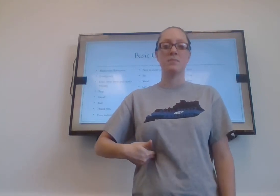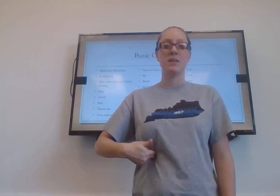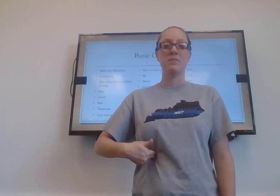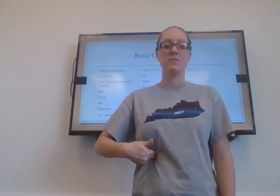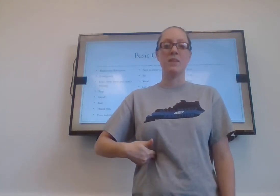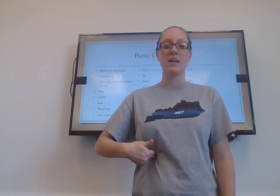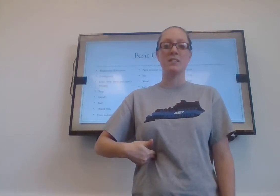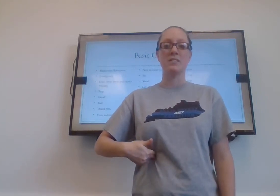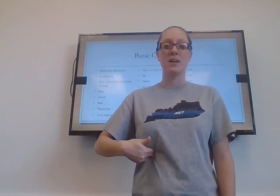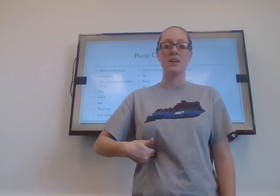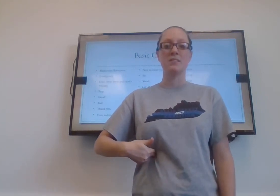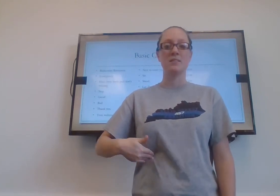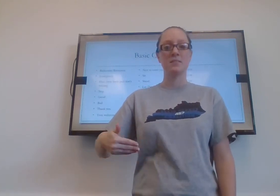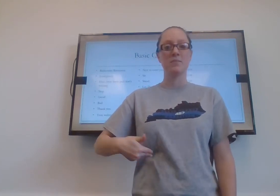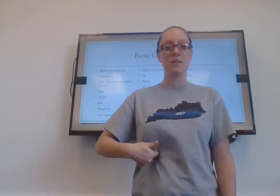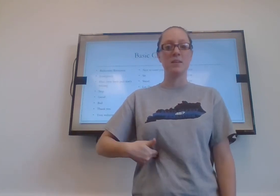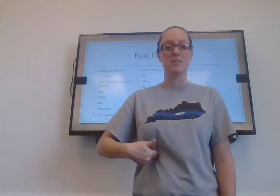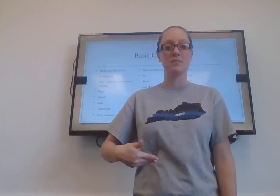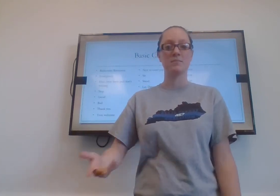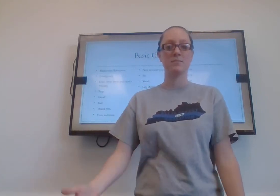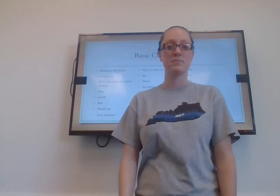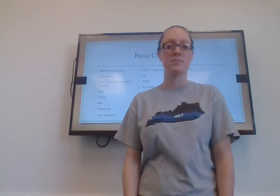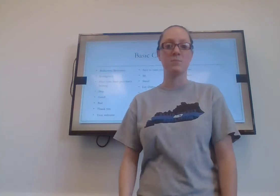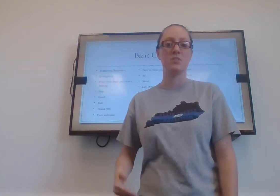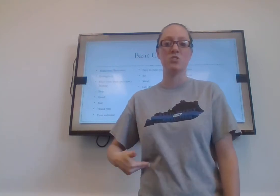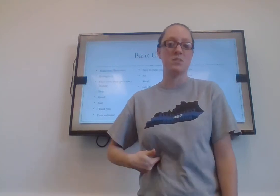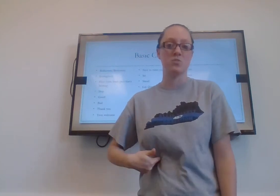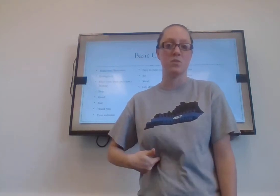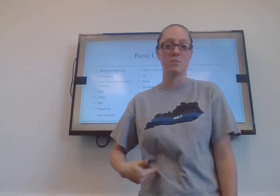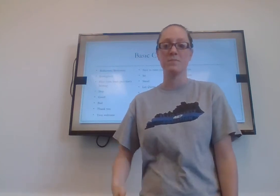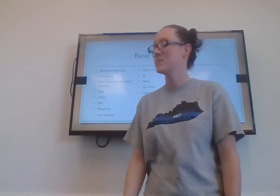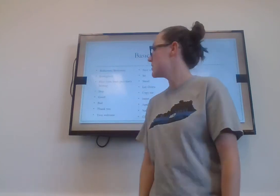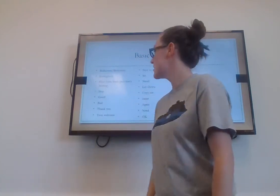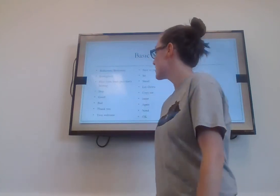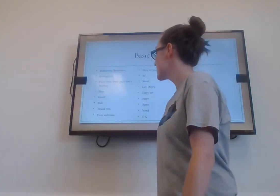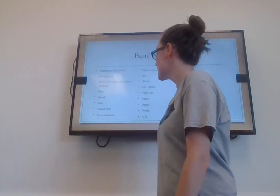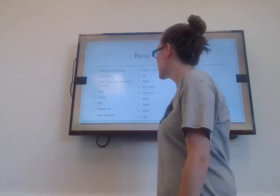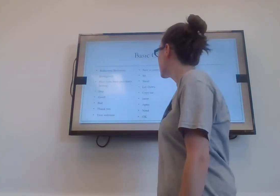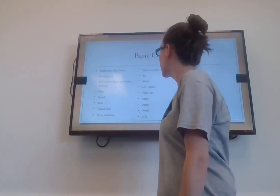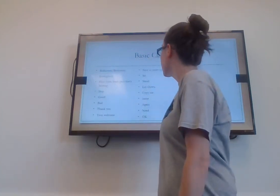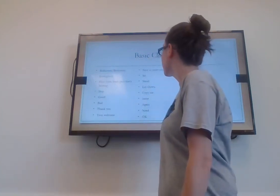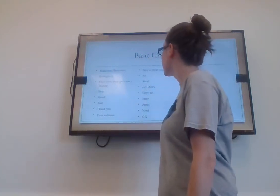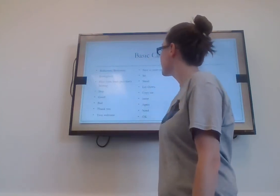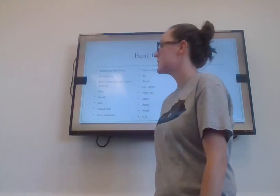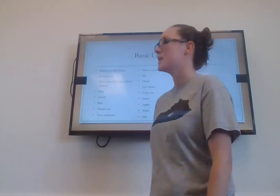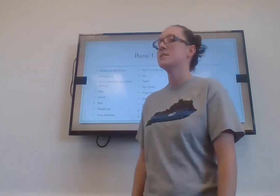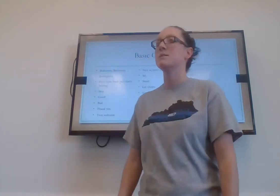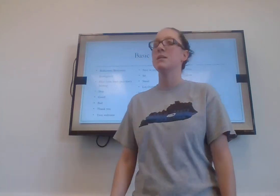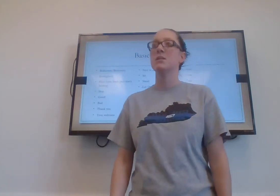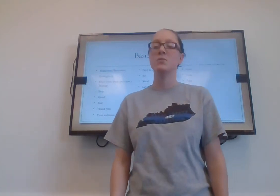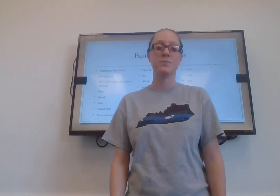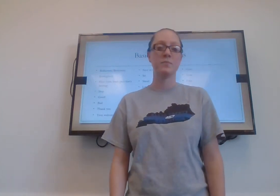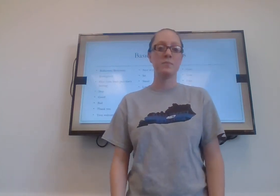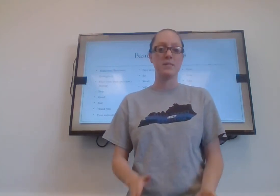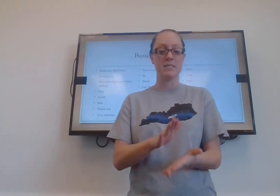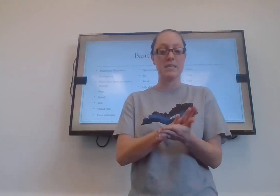If that is the case, then it just means you're welcome. Nice to meet you is